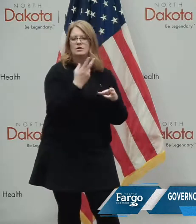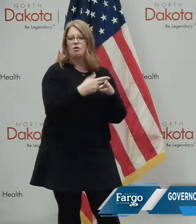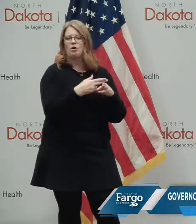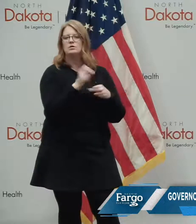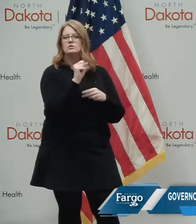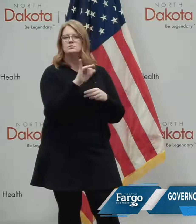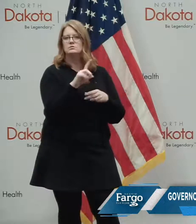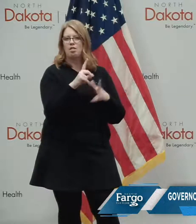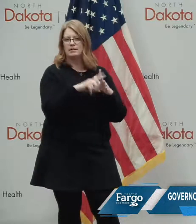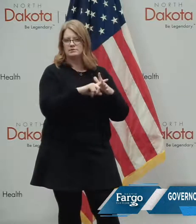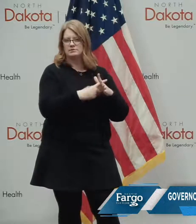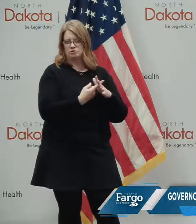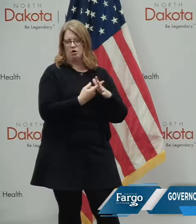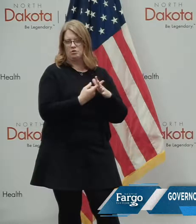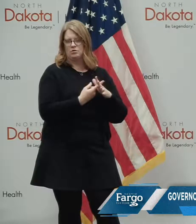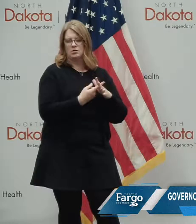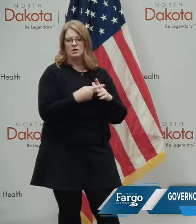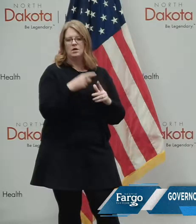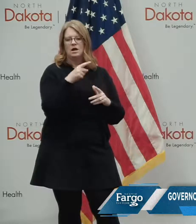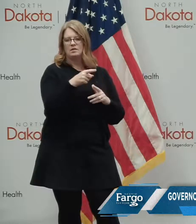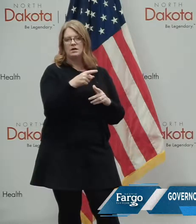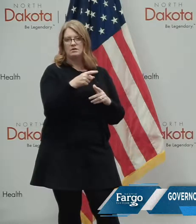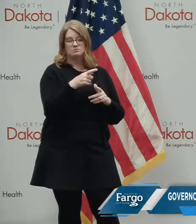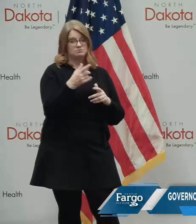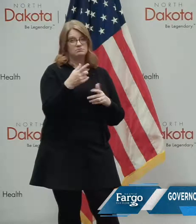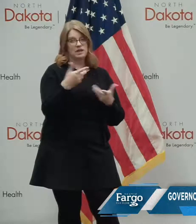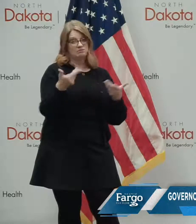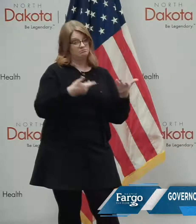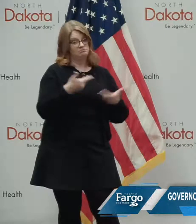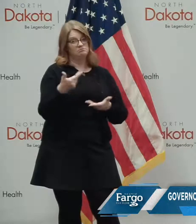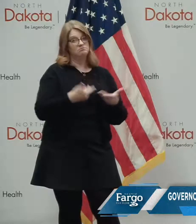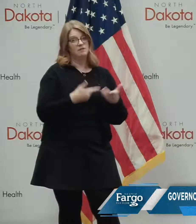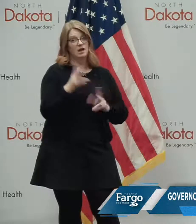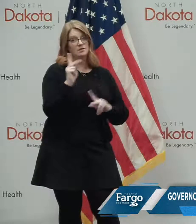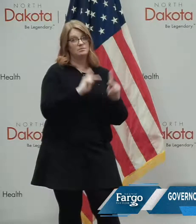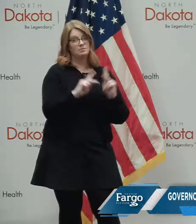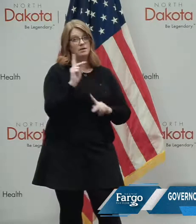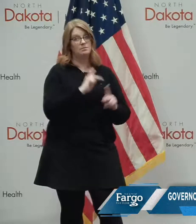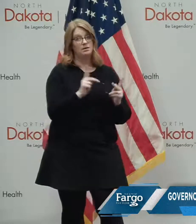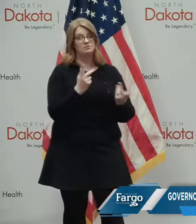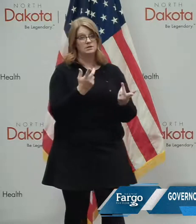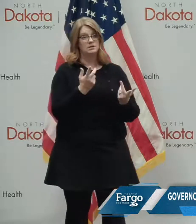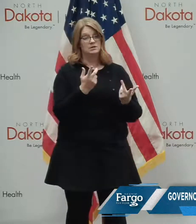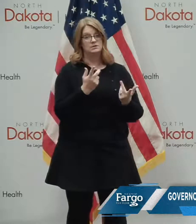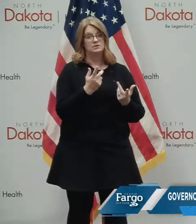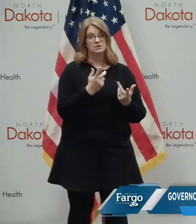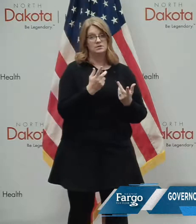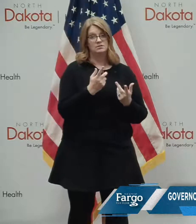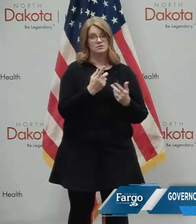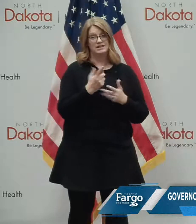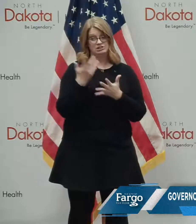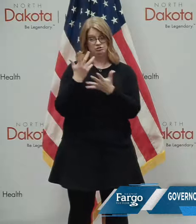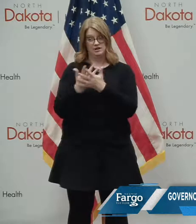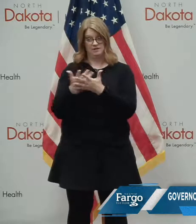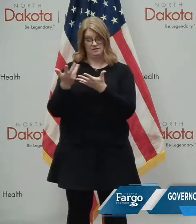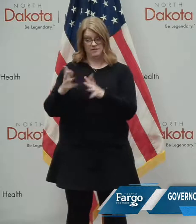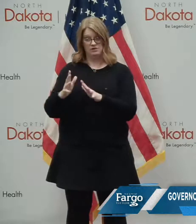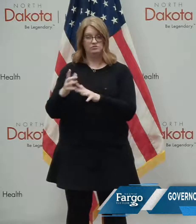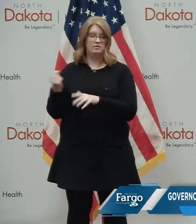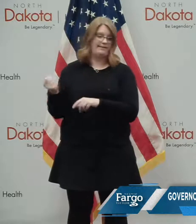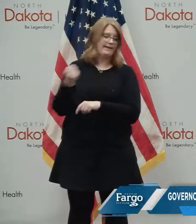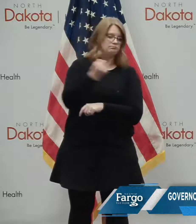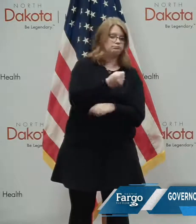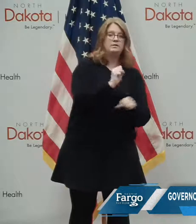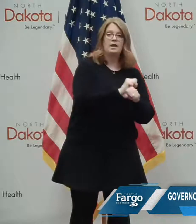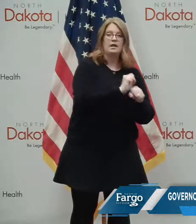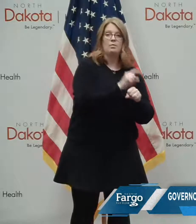and they're one of the largest employers hiring people directly coming out of our corrections system, and they've had